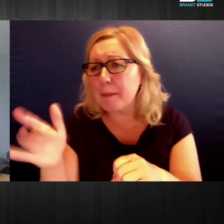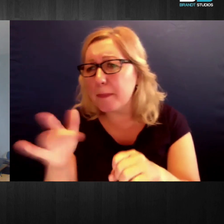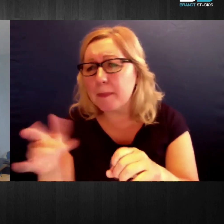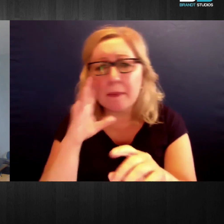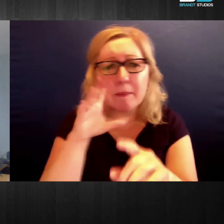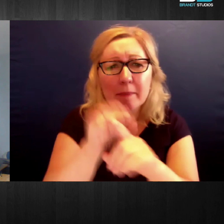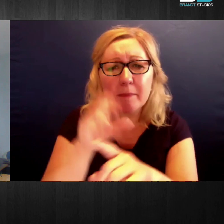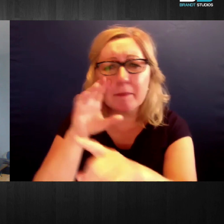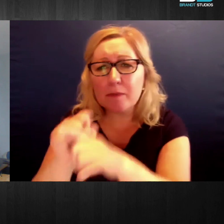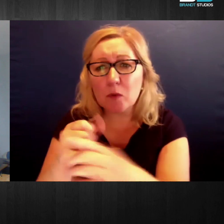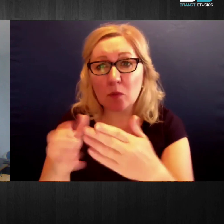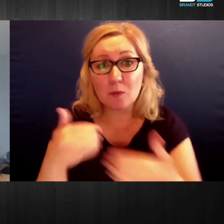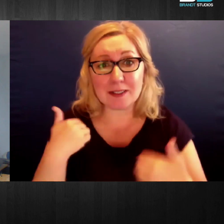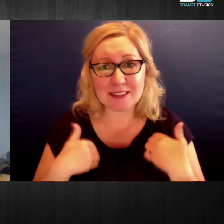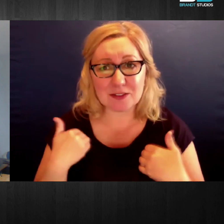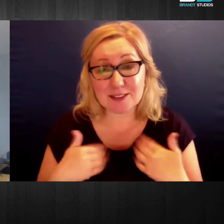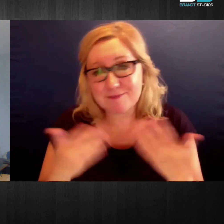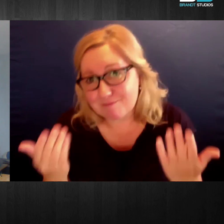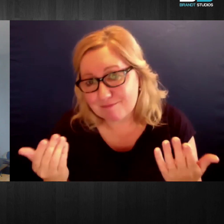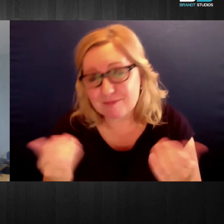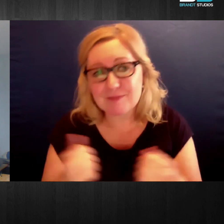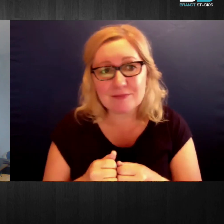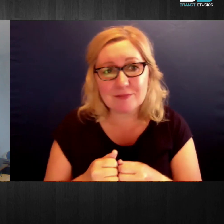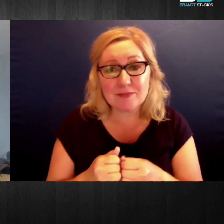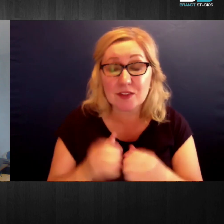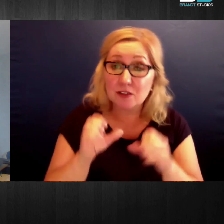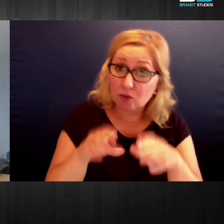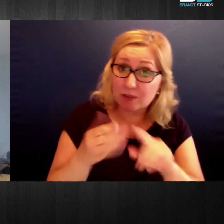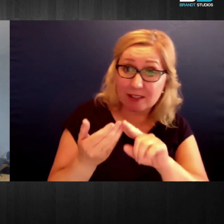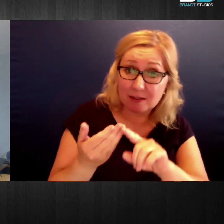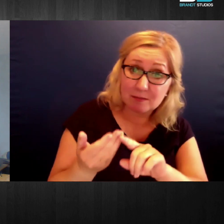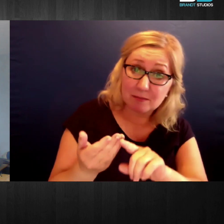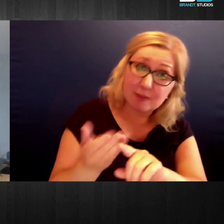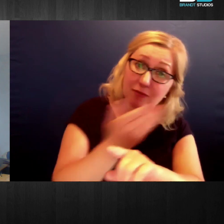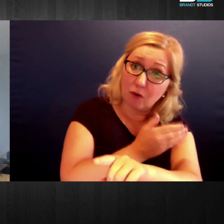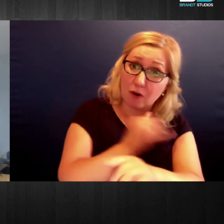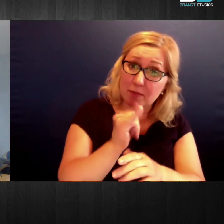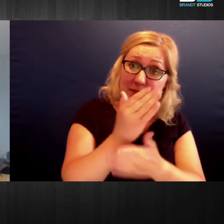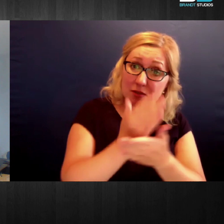monetarily people couldn't afford books, perhaps, or geographically